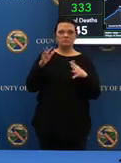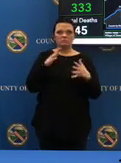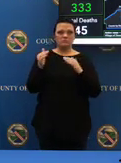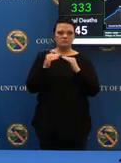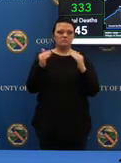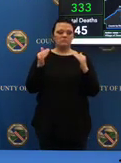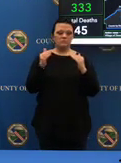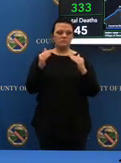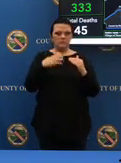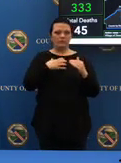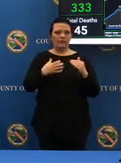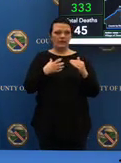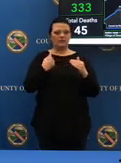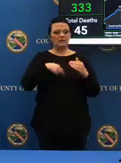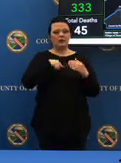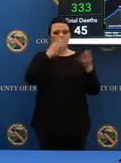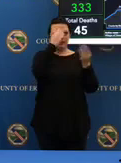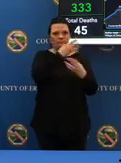local agency.